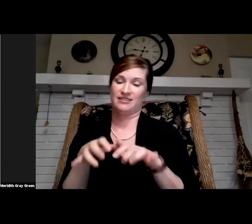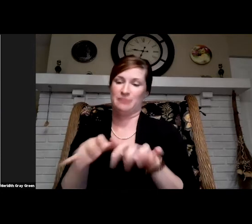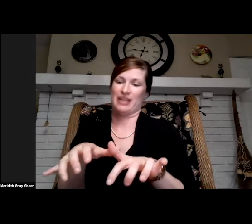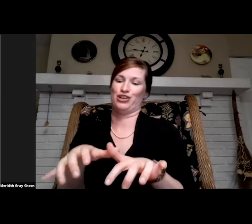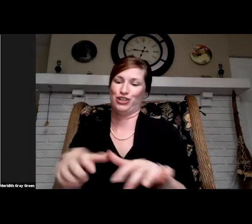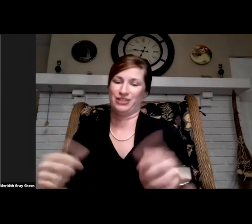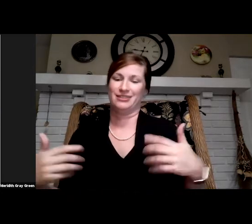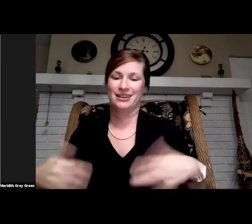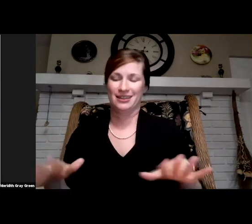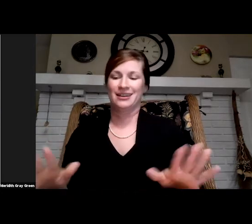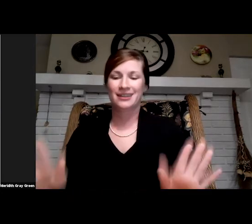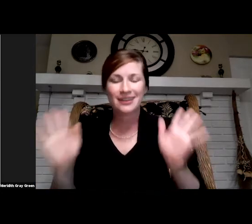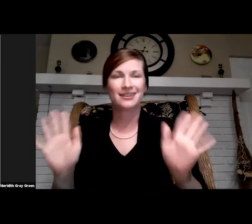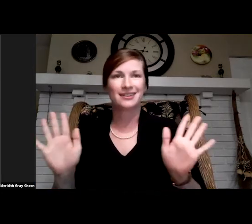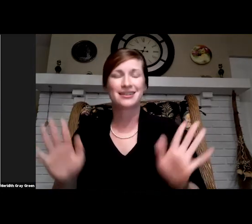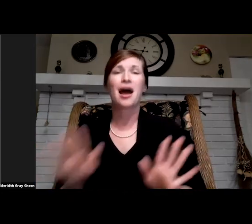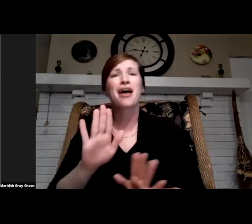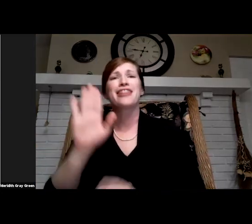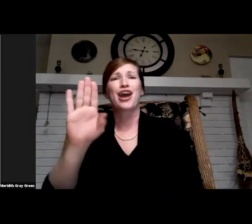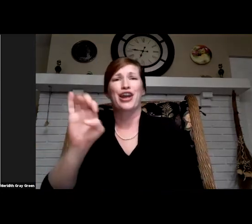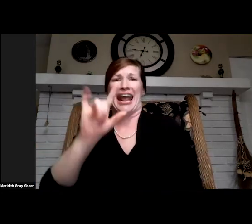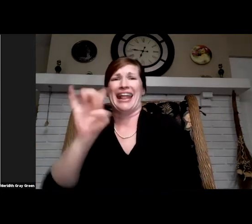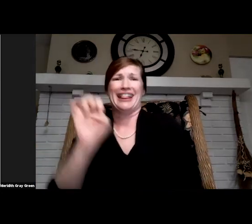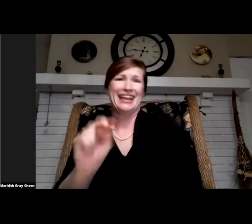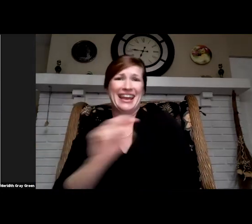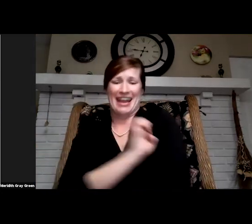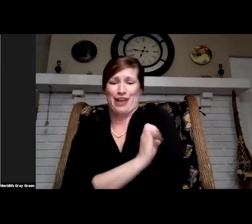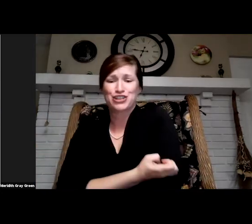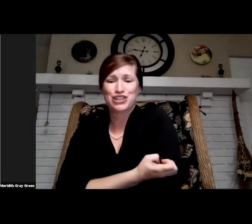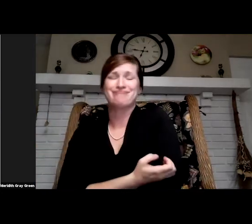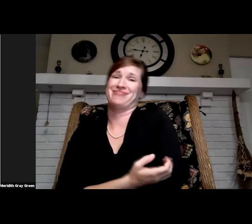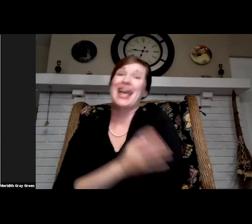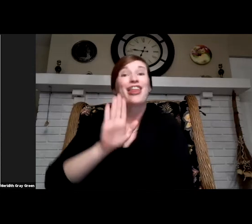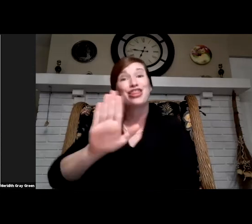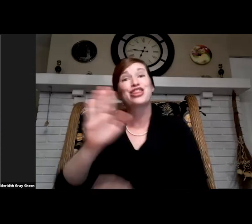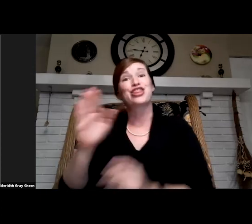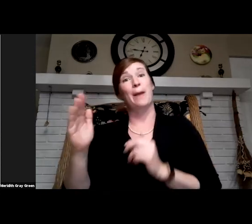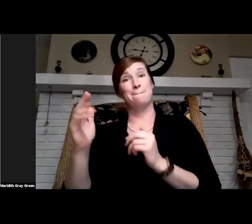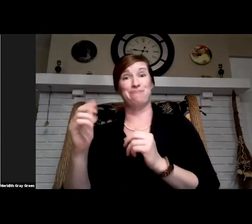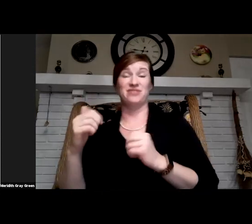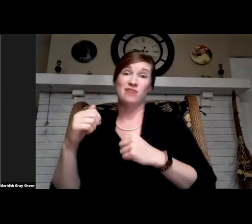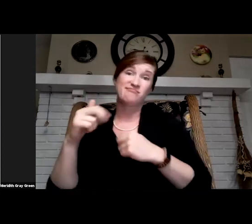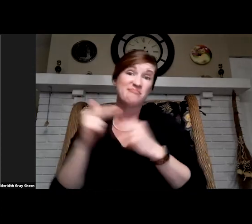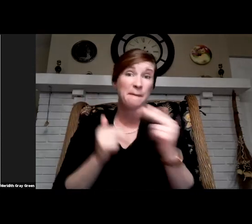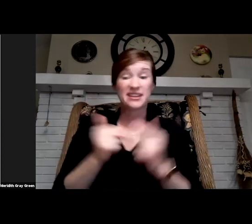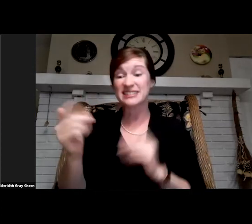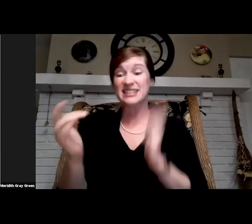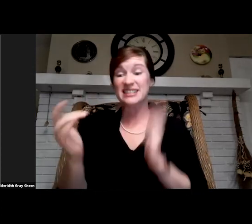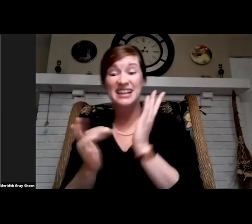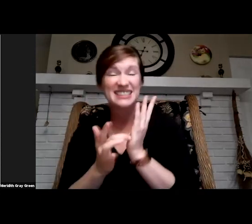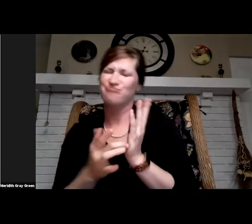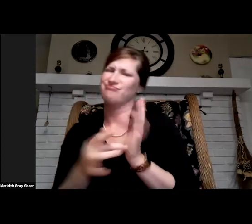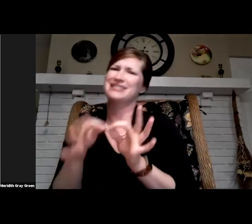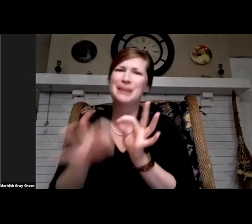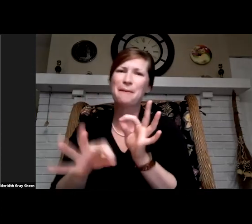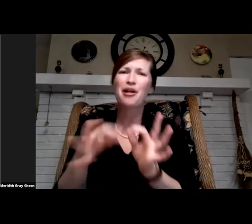I admit I'm terrified of spiders, but I got to tell you, their alien energy is